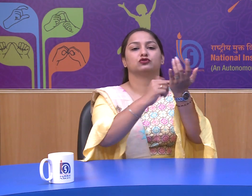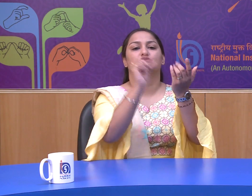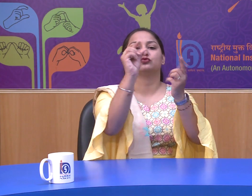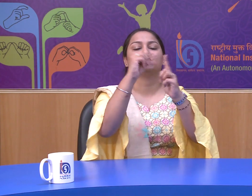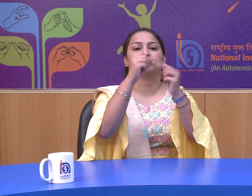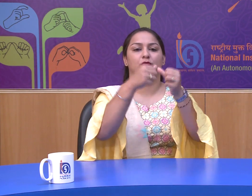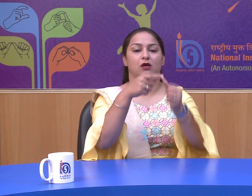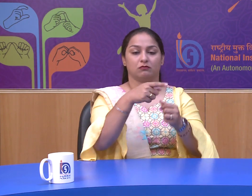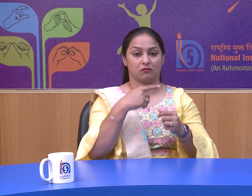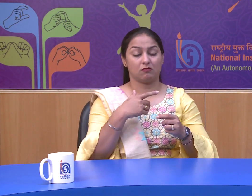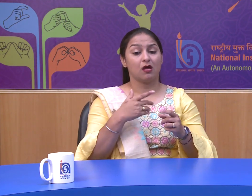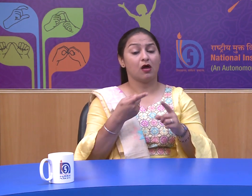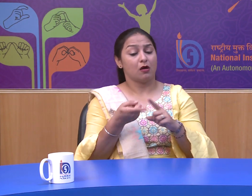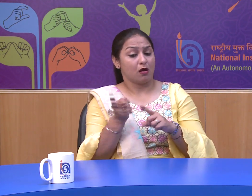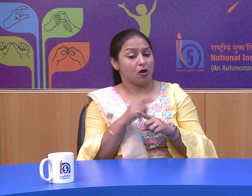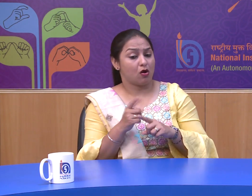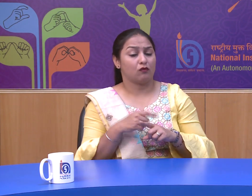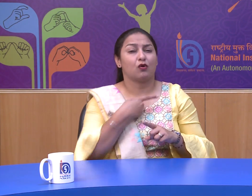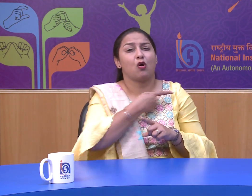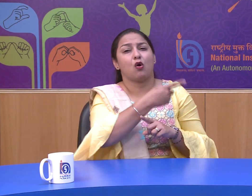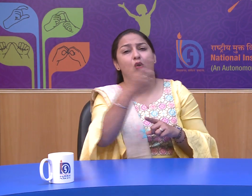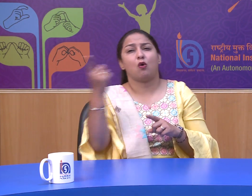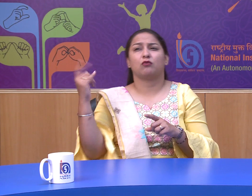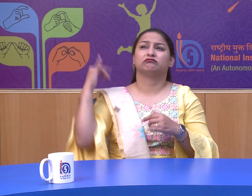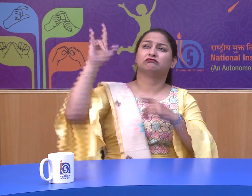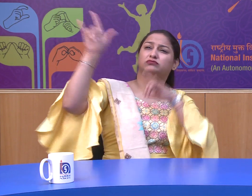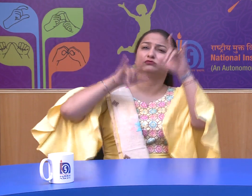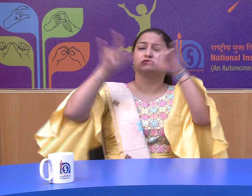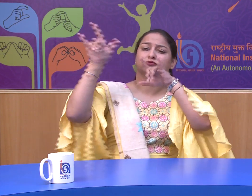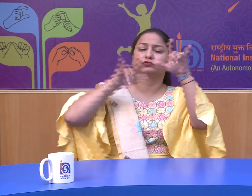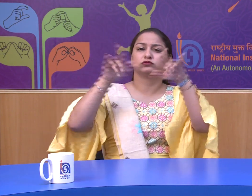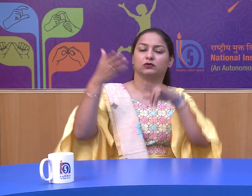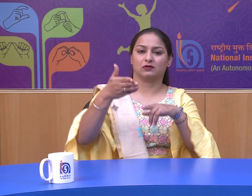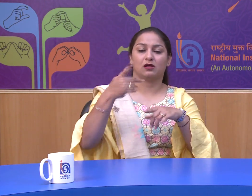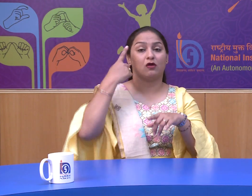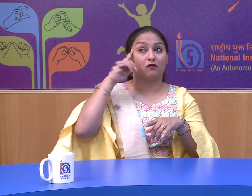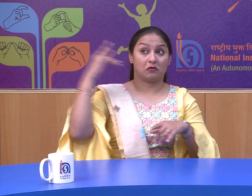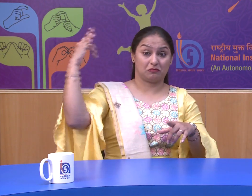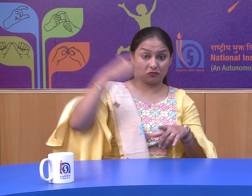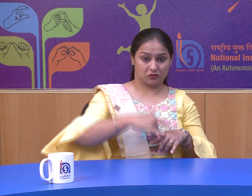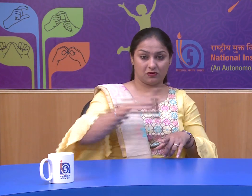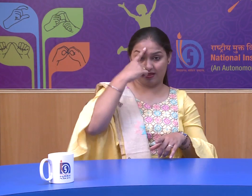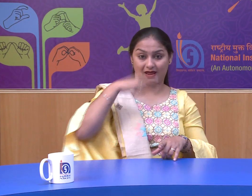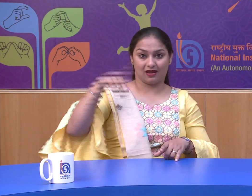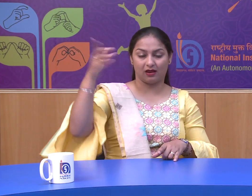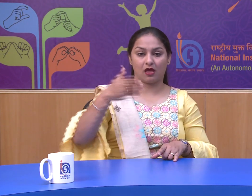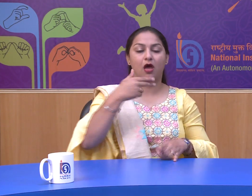According to a foreign traveler who visited India named as